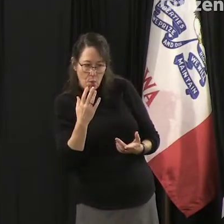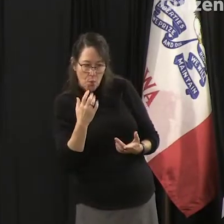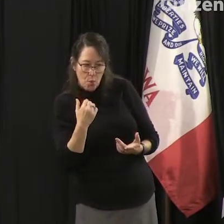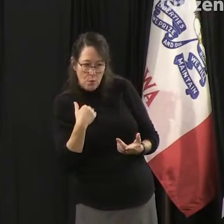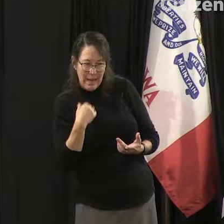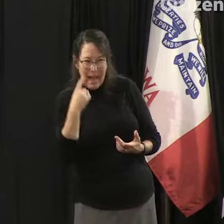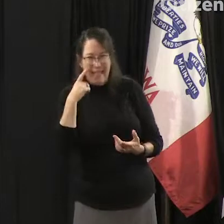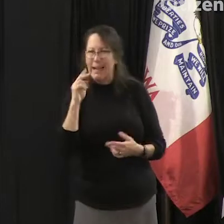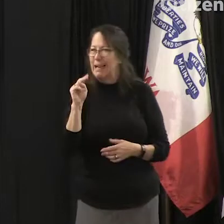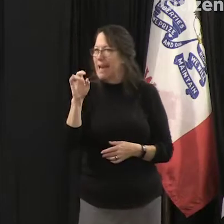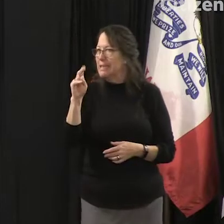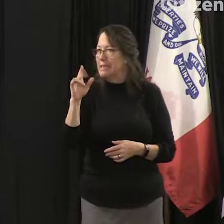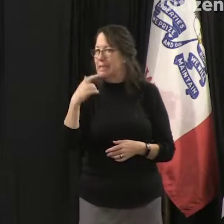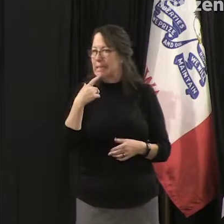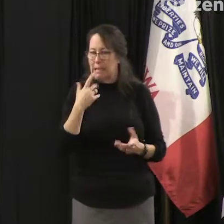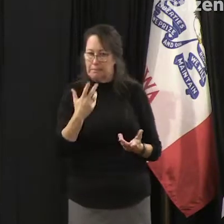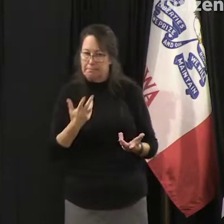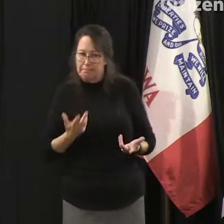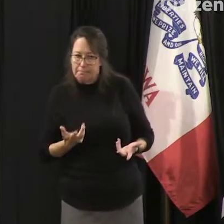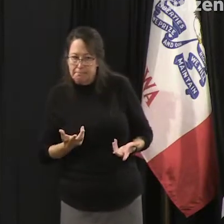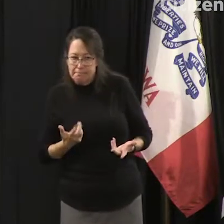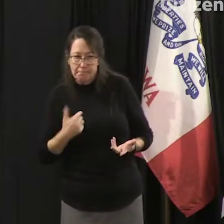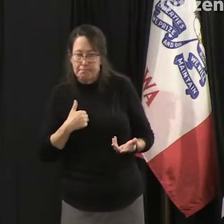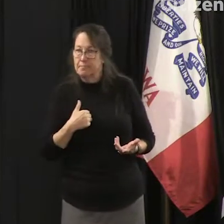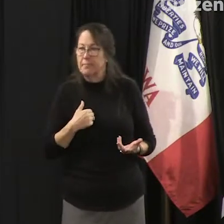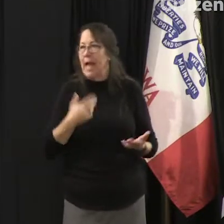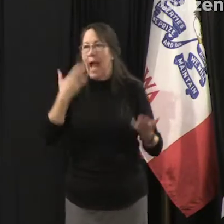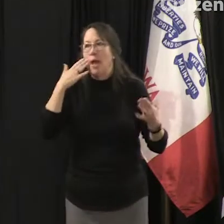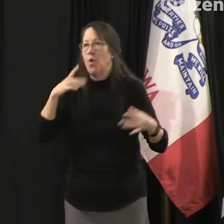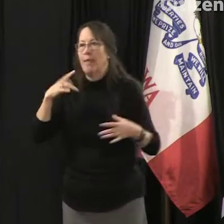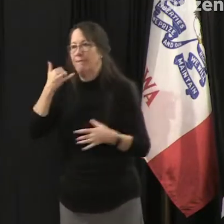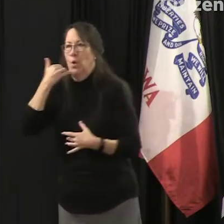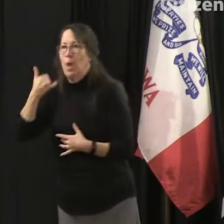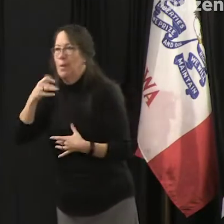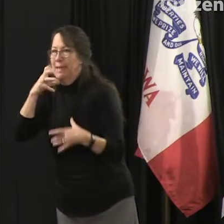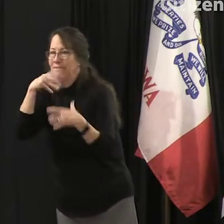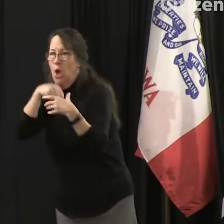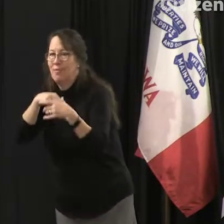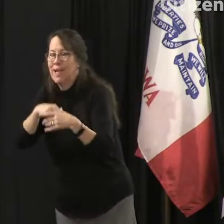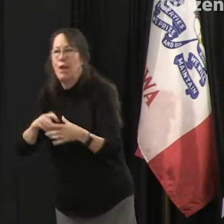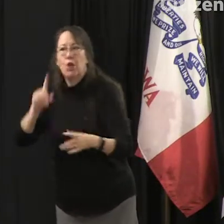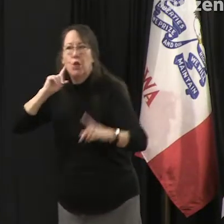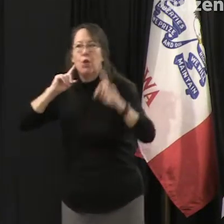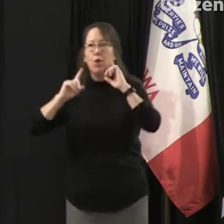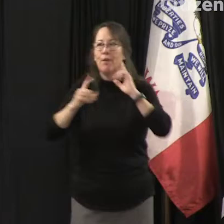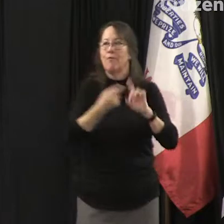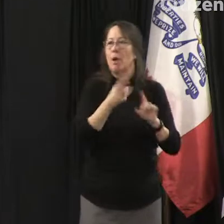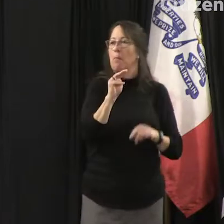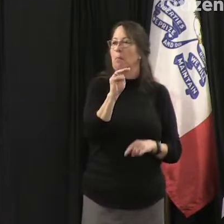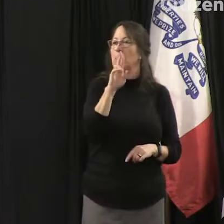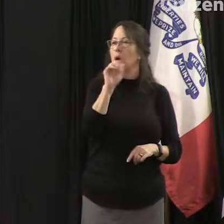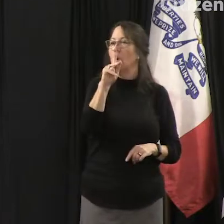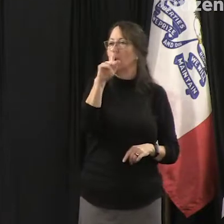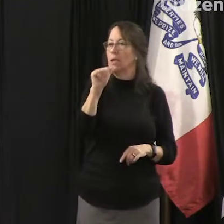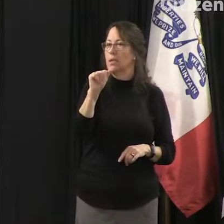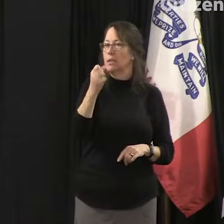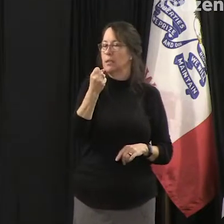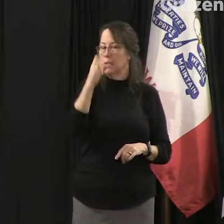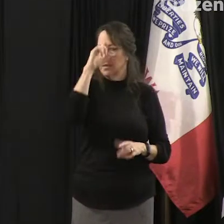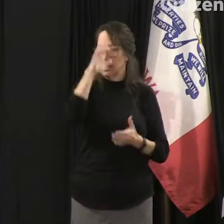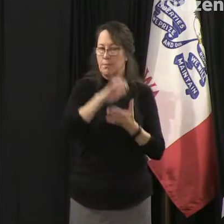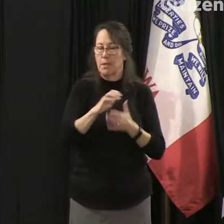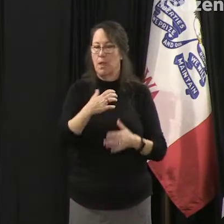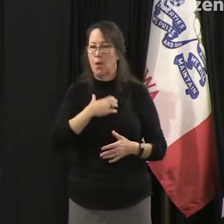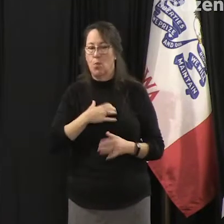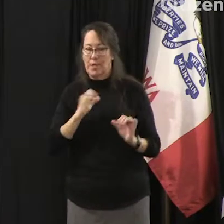I think Nancy said something like, well, I wasn't privy to the phone call. I knew it from Marcus's husband. She said, well, I